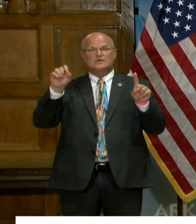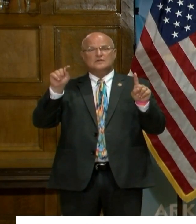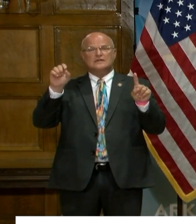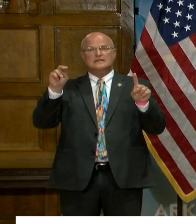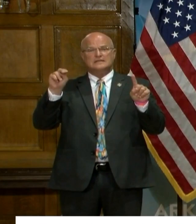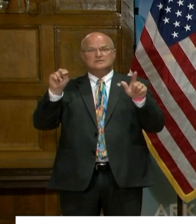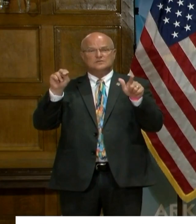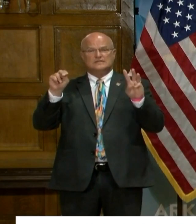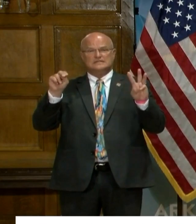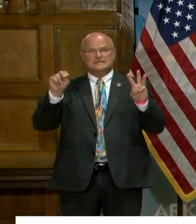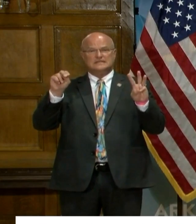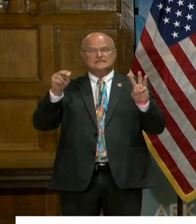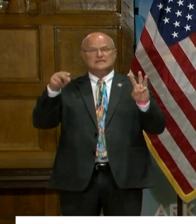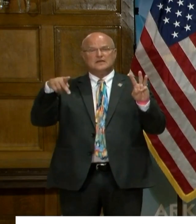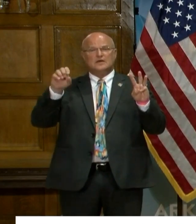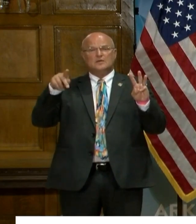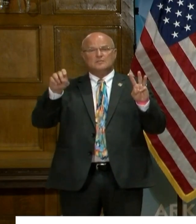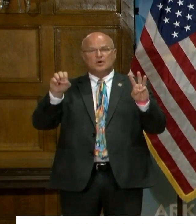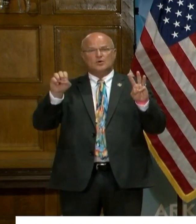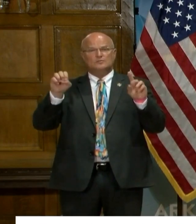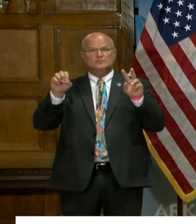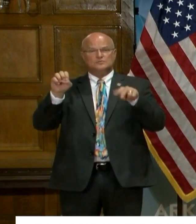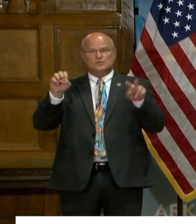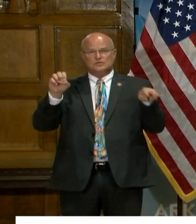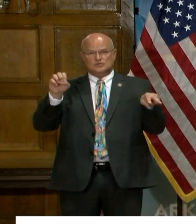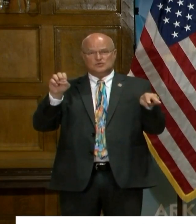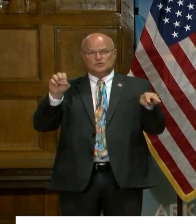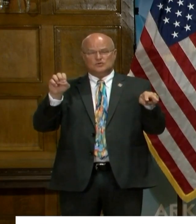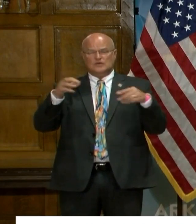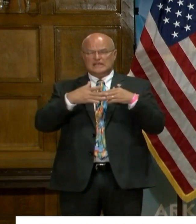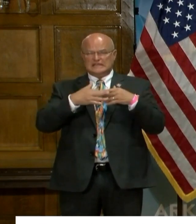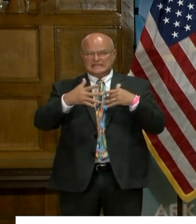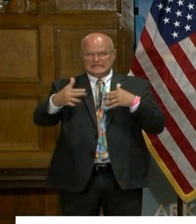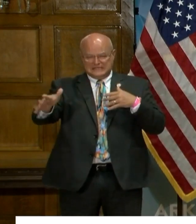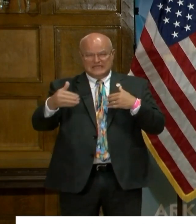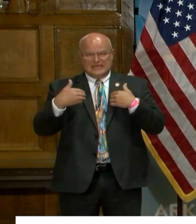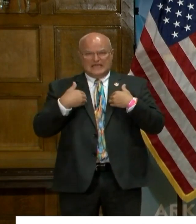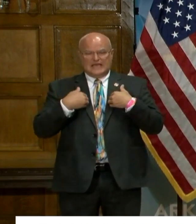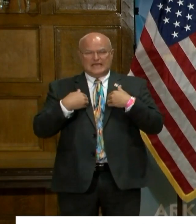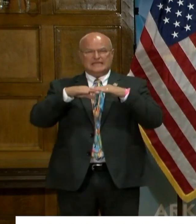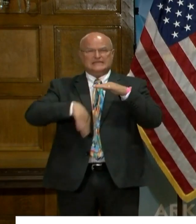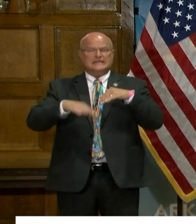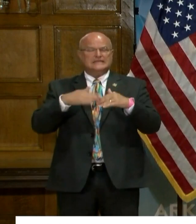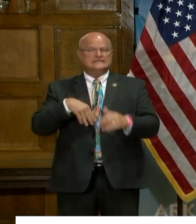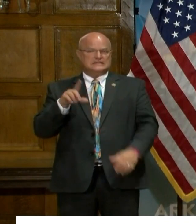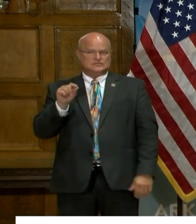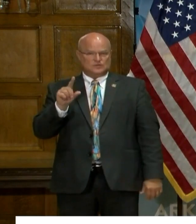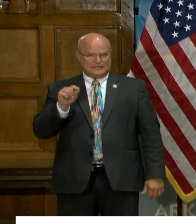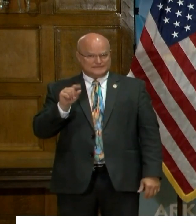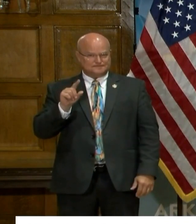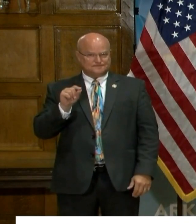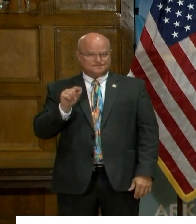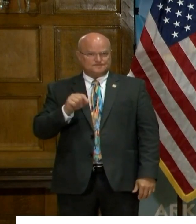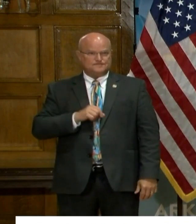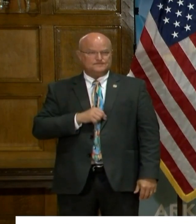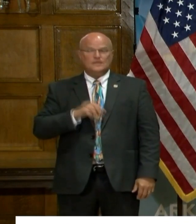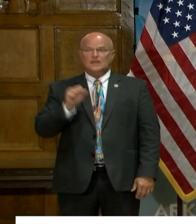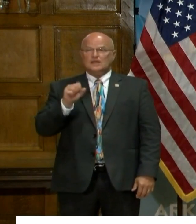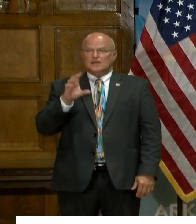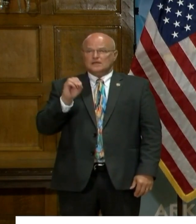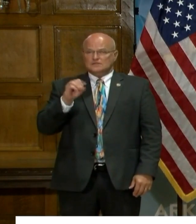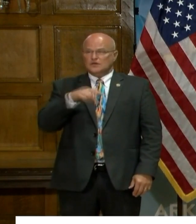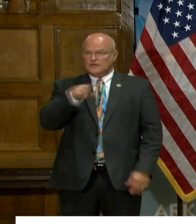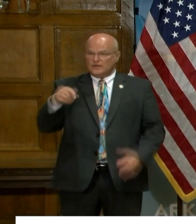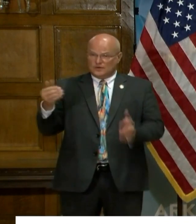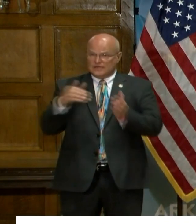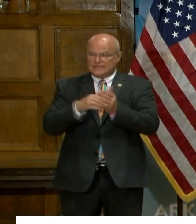26, Polk County 22, and the remainder counties that were less than 20. And so they